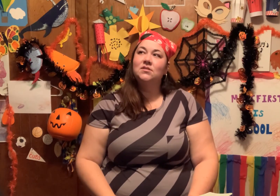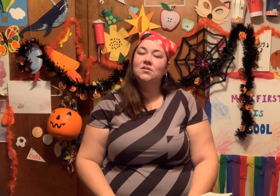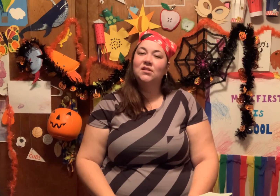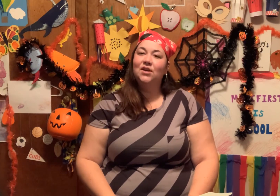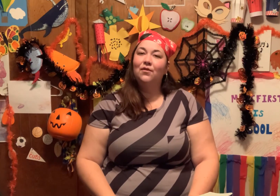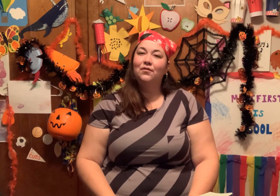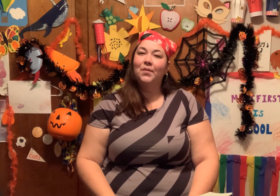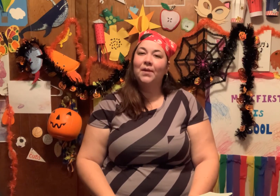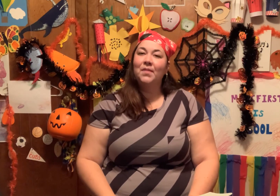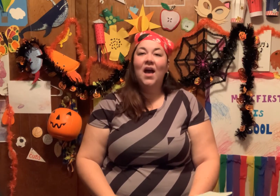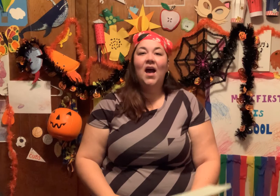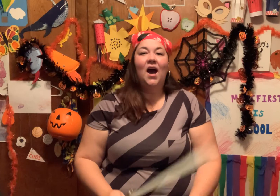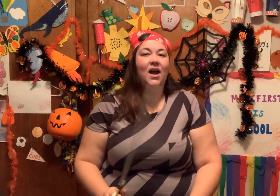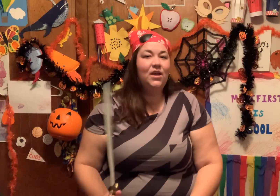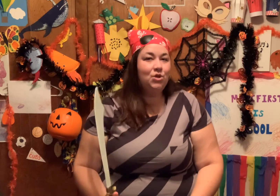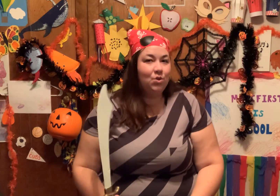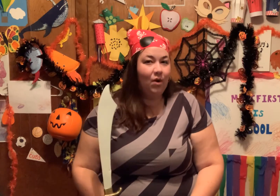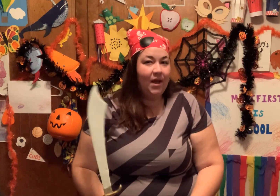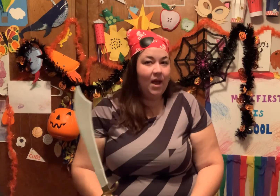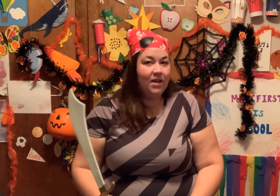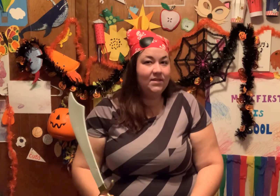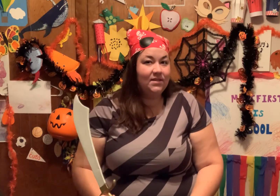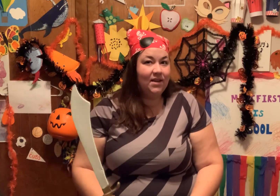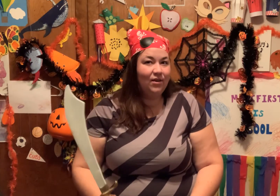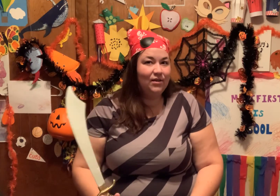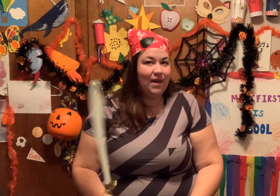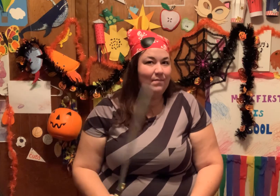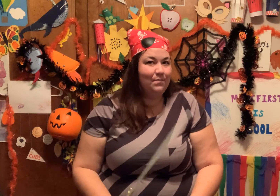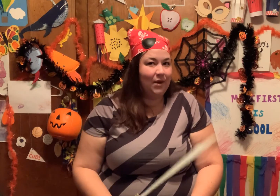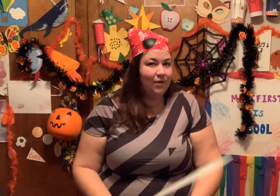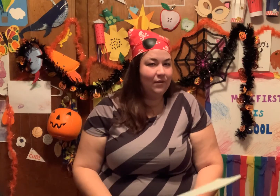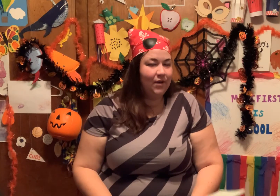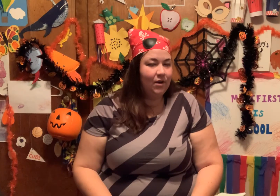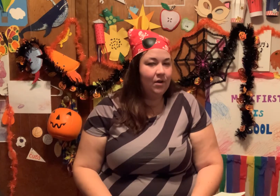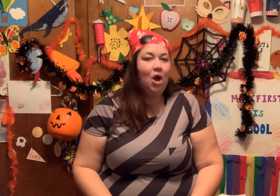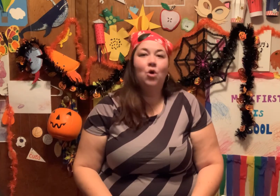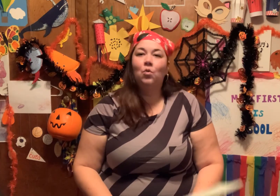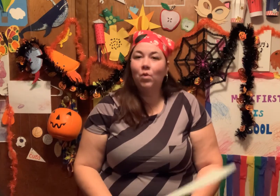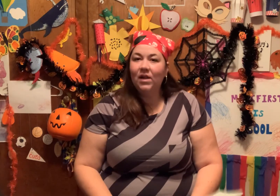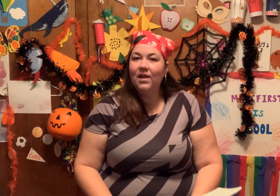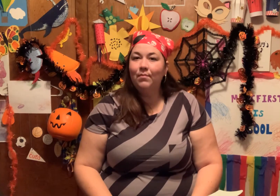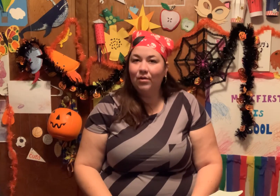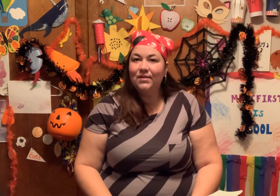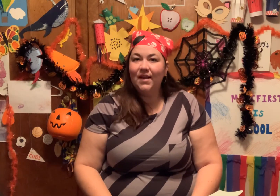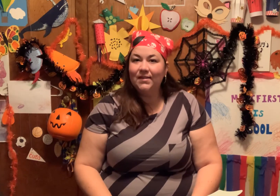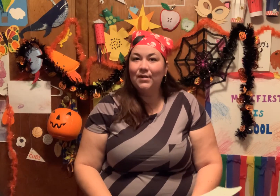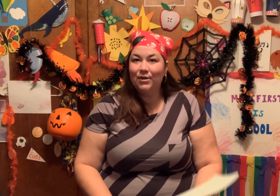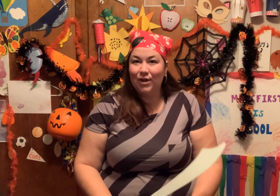It's hard for me. I enjoy Snickers and Butterfinger, really most things that are